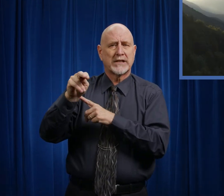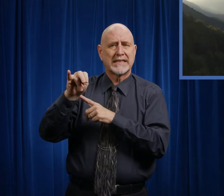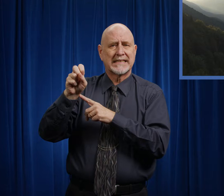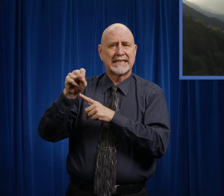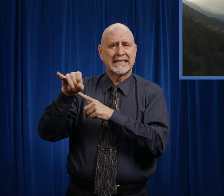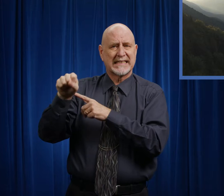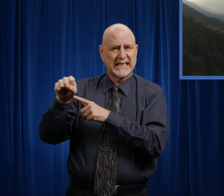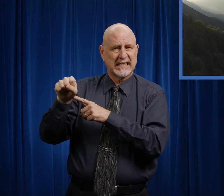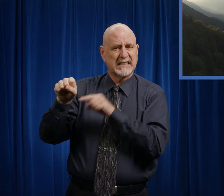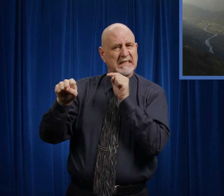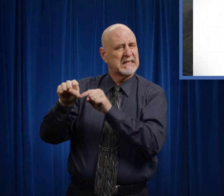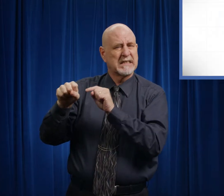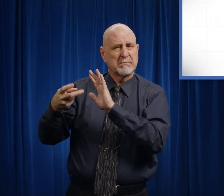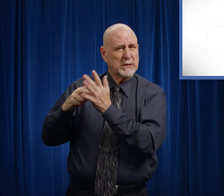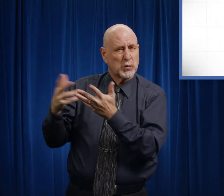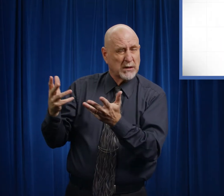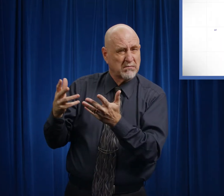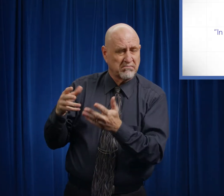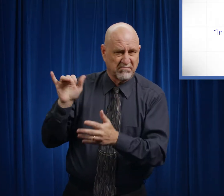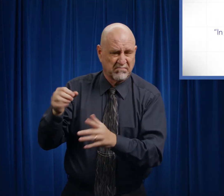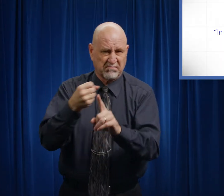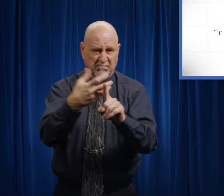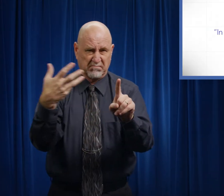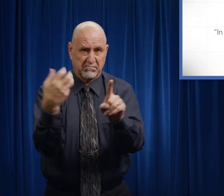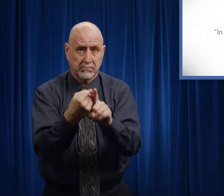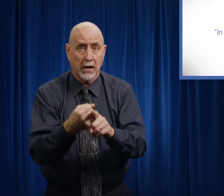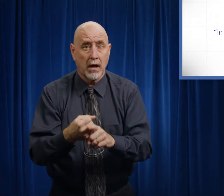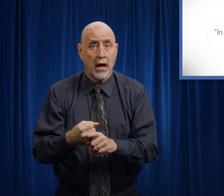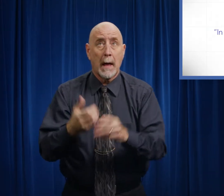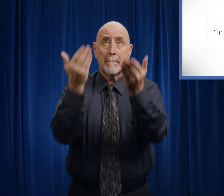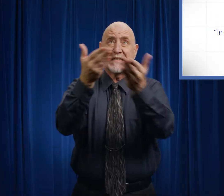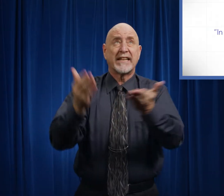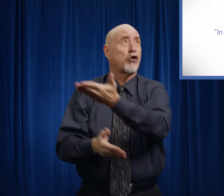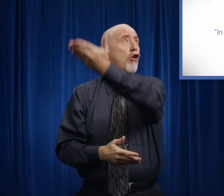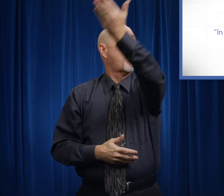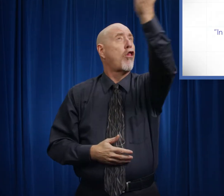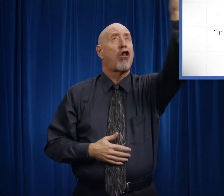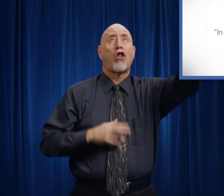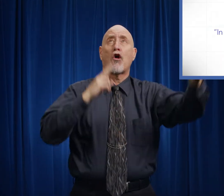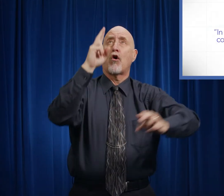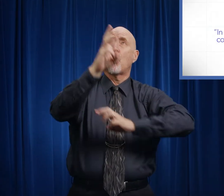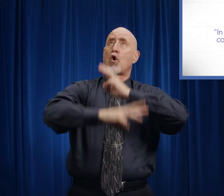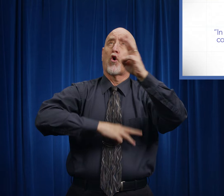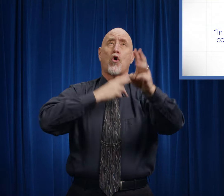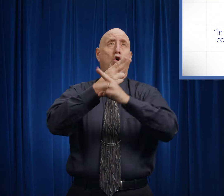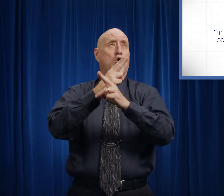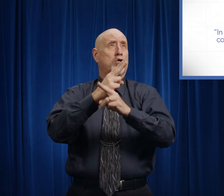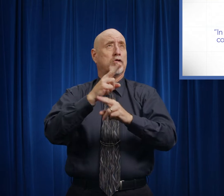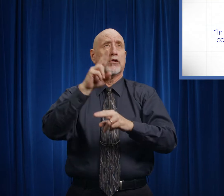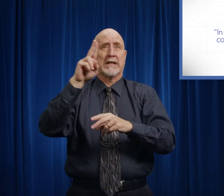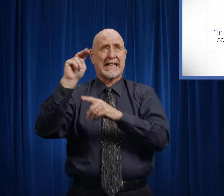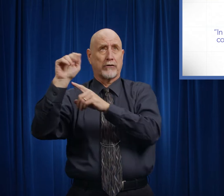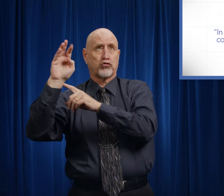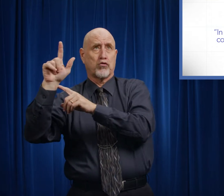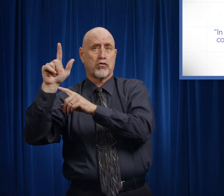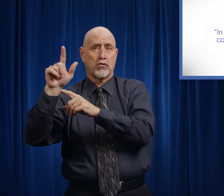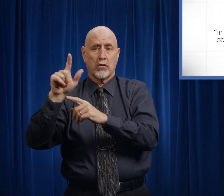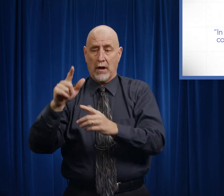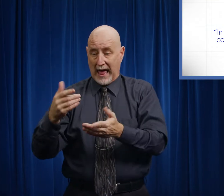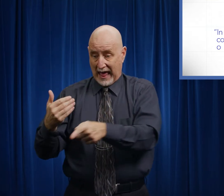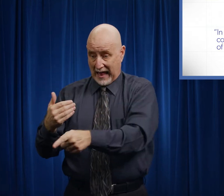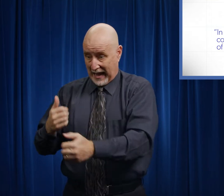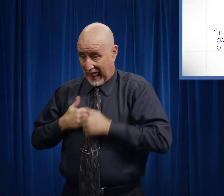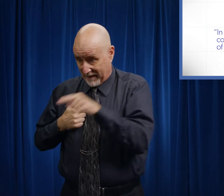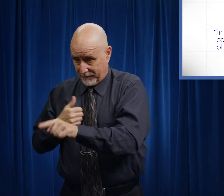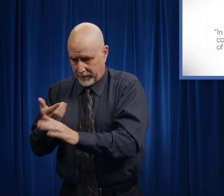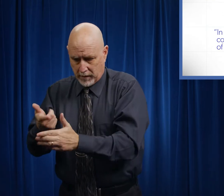biogenesis. Law of biogenesis simply says this, that in this material, natural world, life comes from previously existing